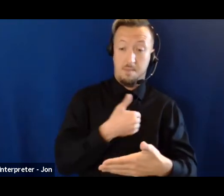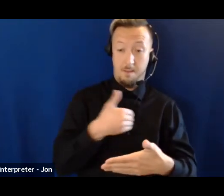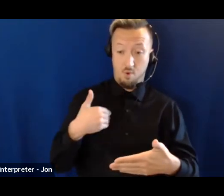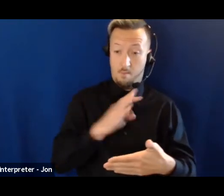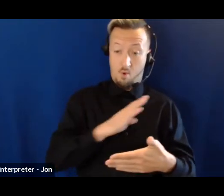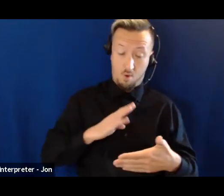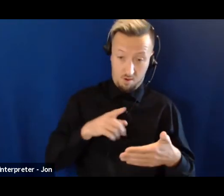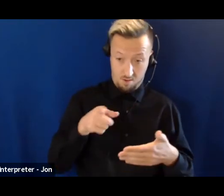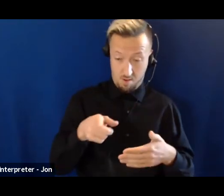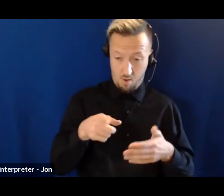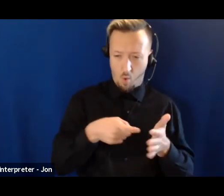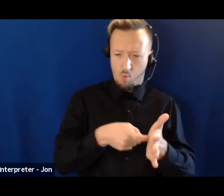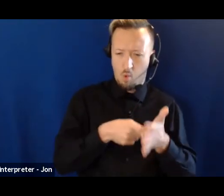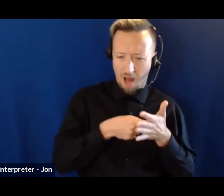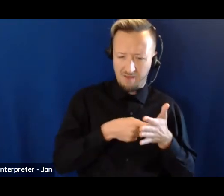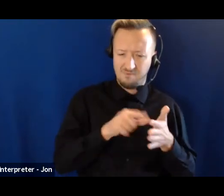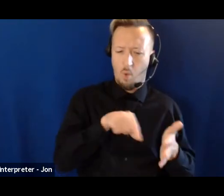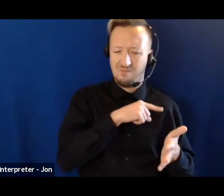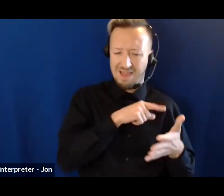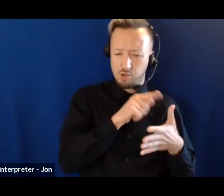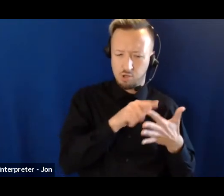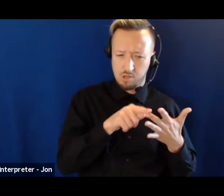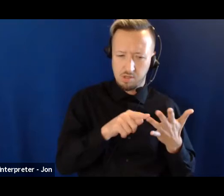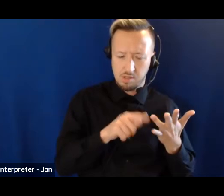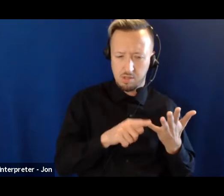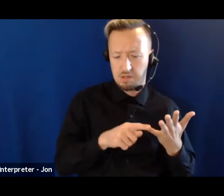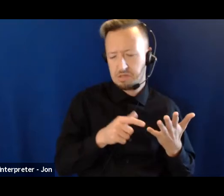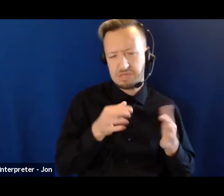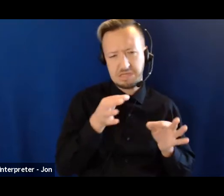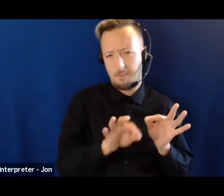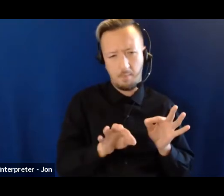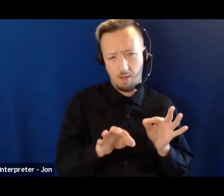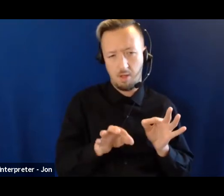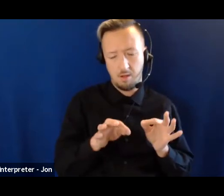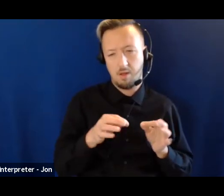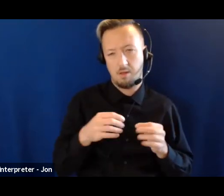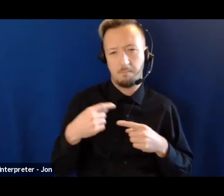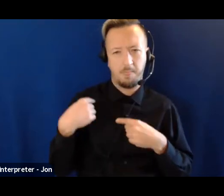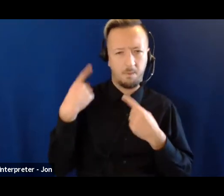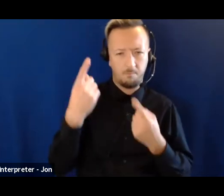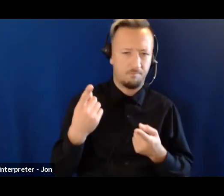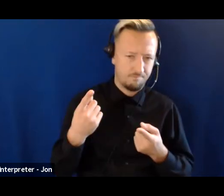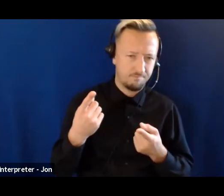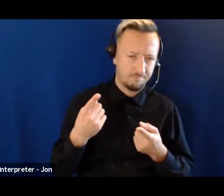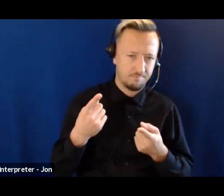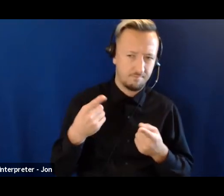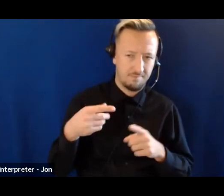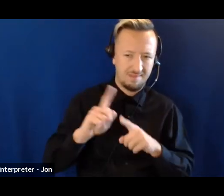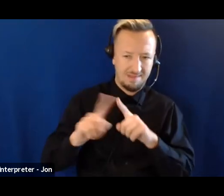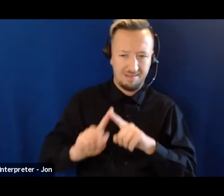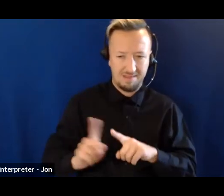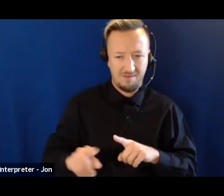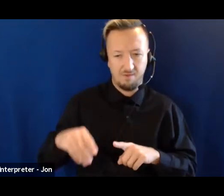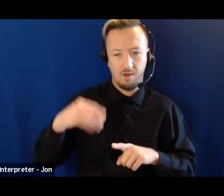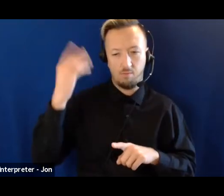do better than just the basics and the minimum here. And that's something we've heard throughout, you know, the presentations in this